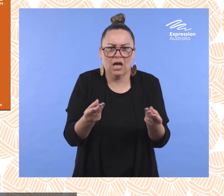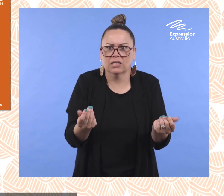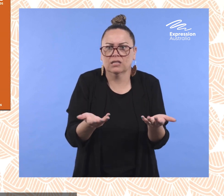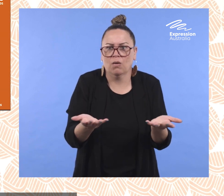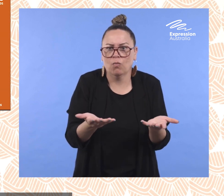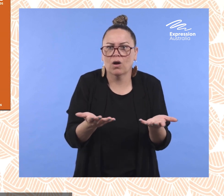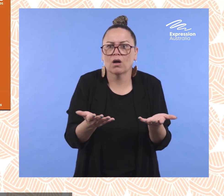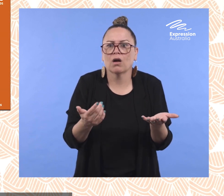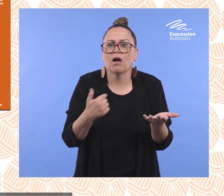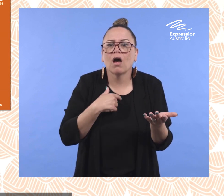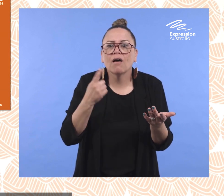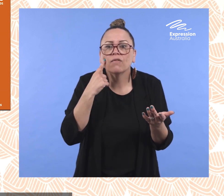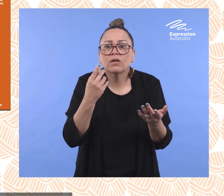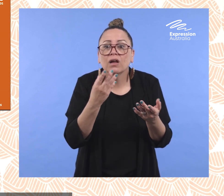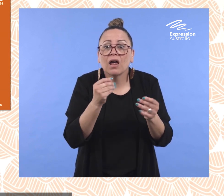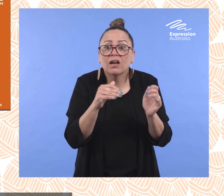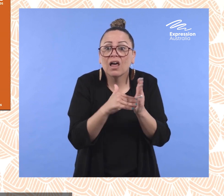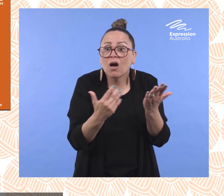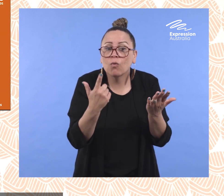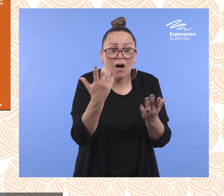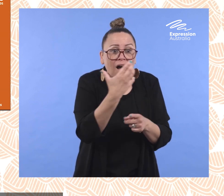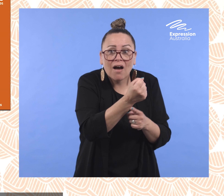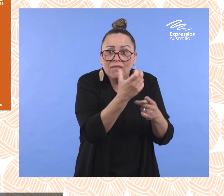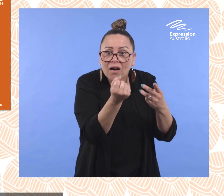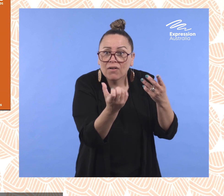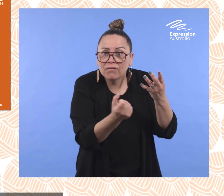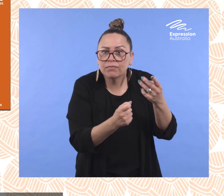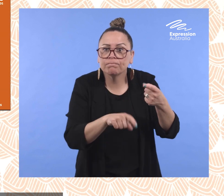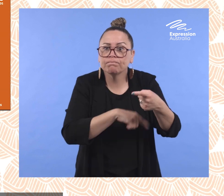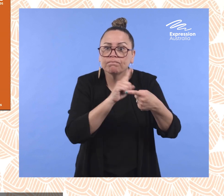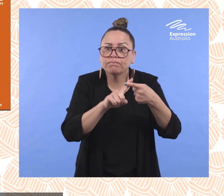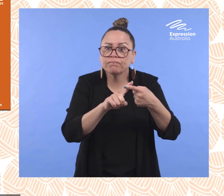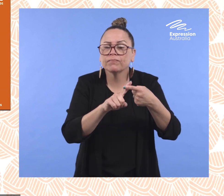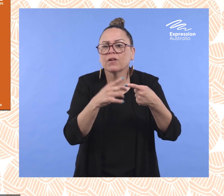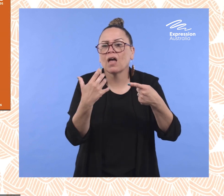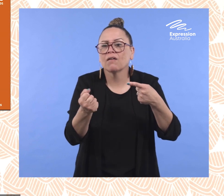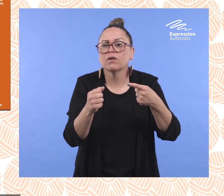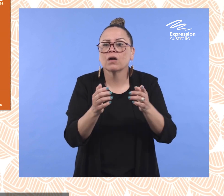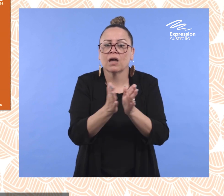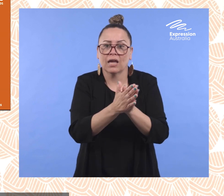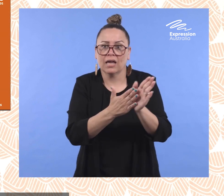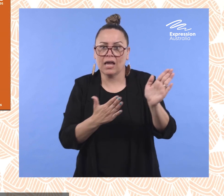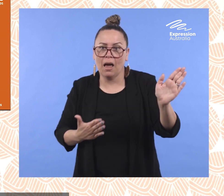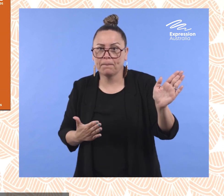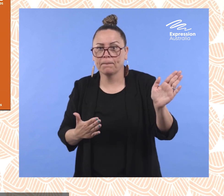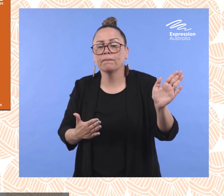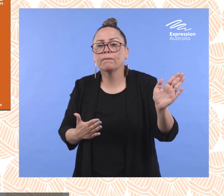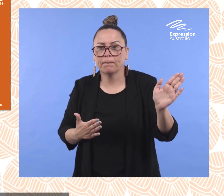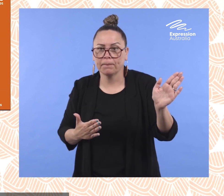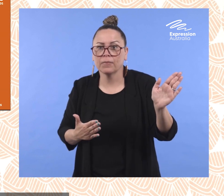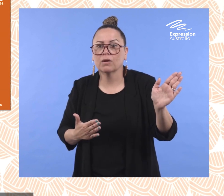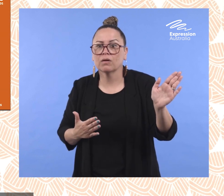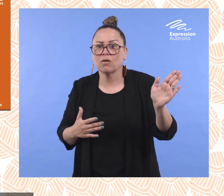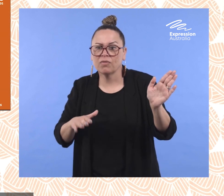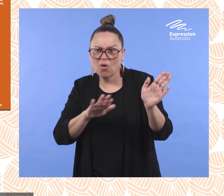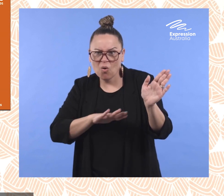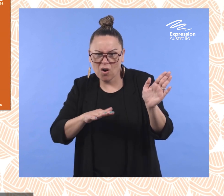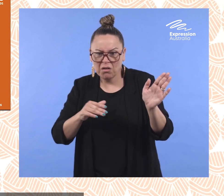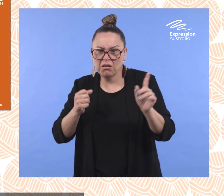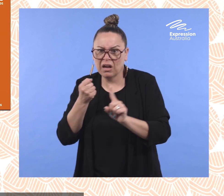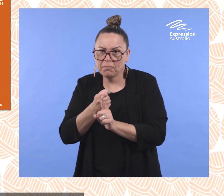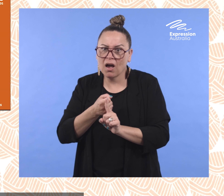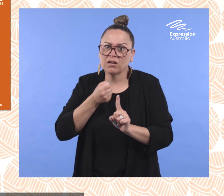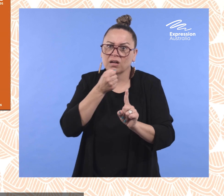start somewhere. I look at what we've got now, and the fact is we've got a gap in all of those areas that